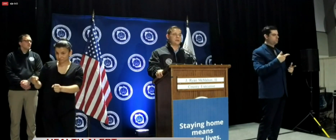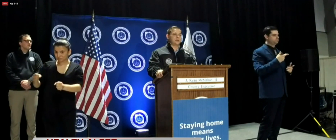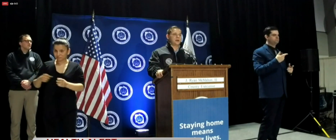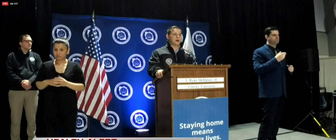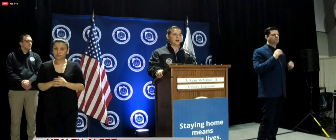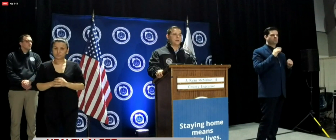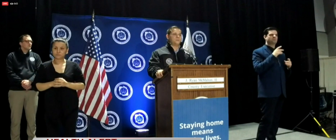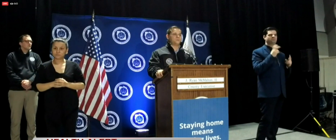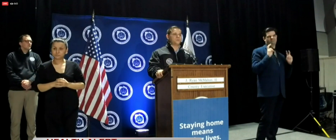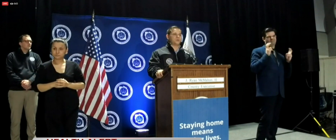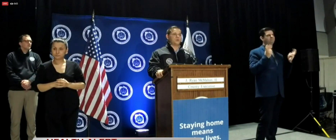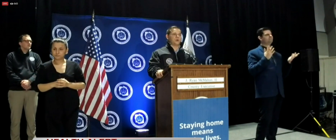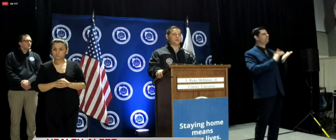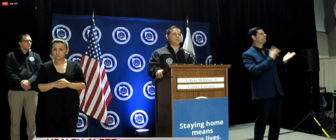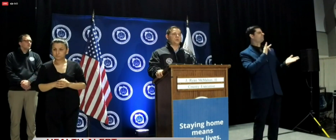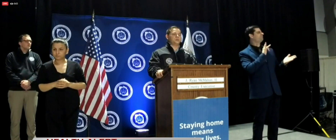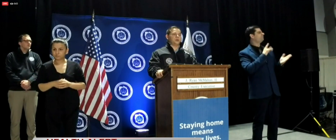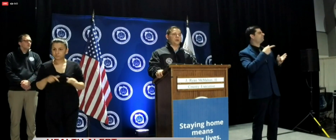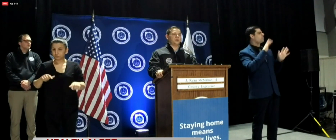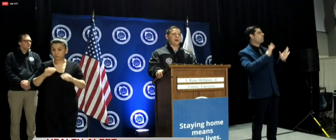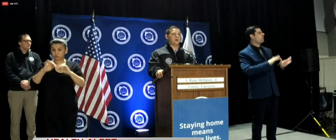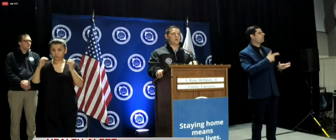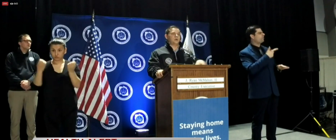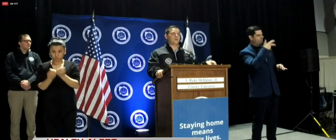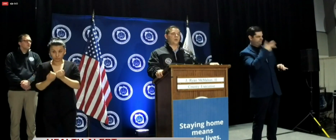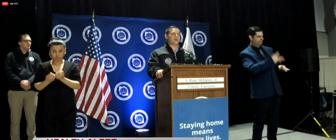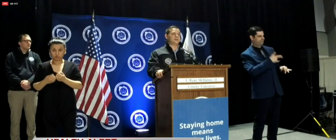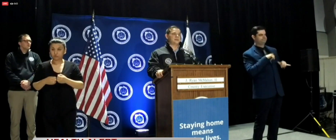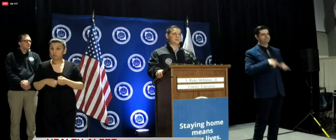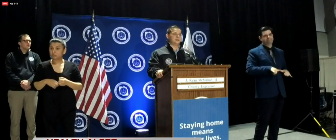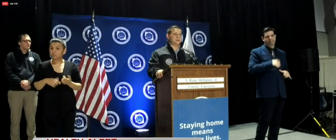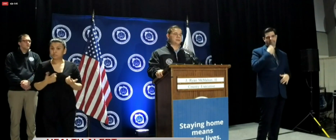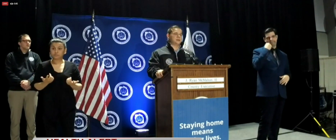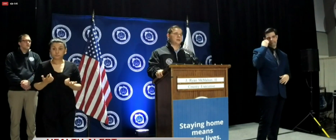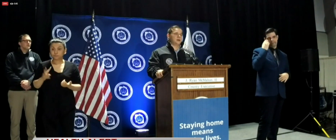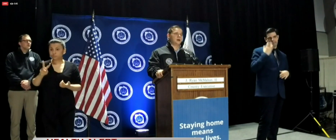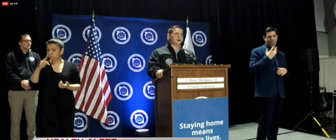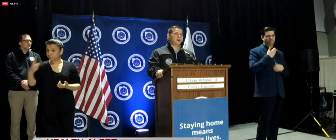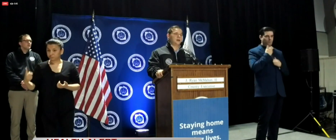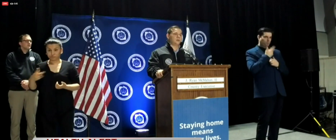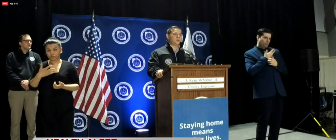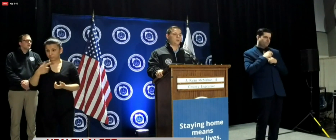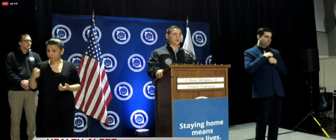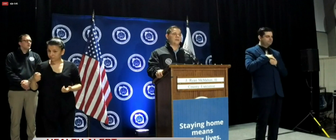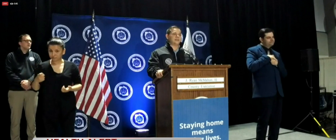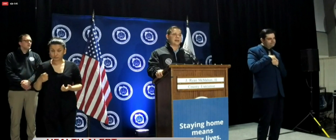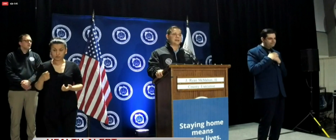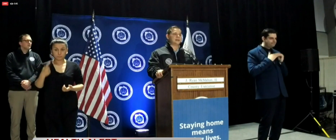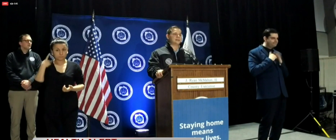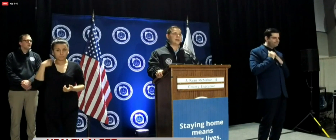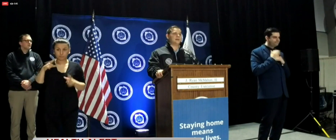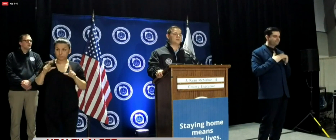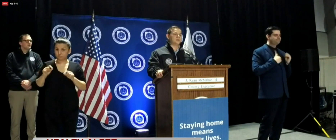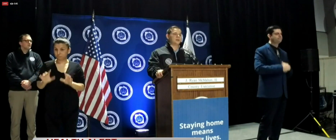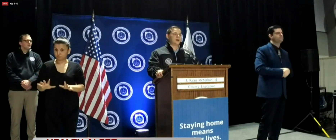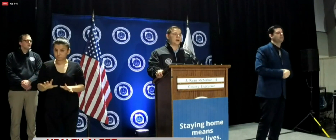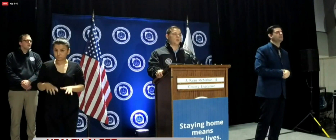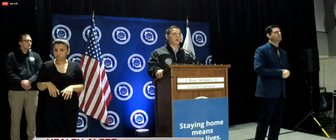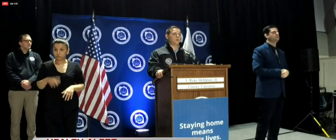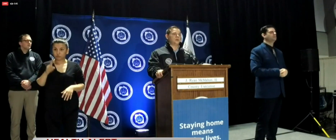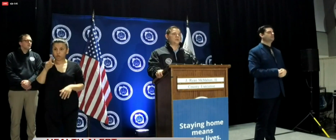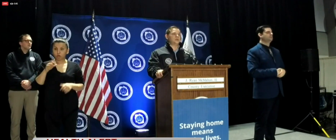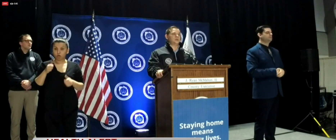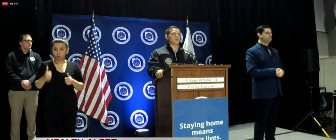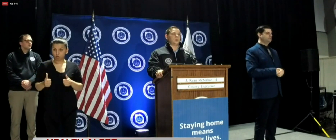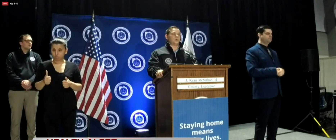sacrifice for a 2-week period. We're now 4 days into this. We really have 10 days left.